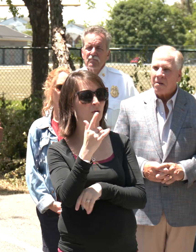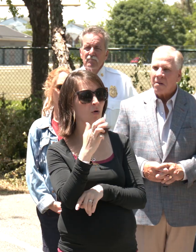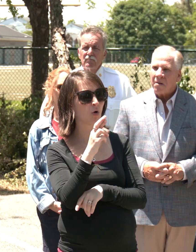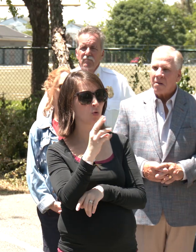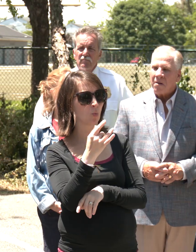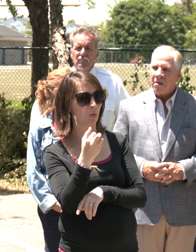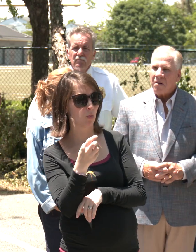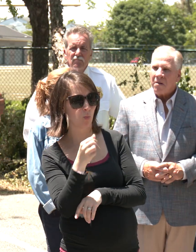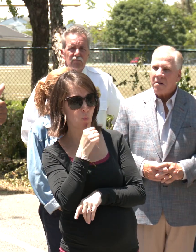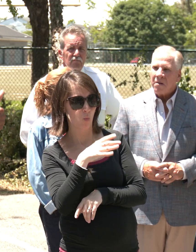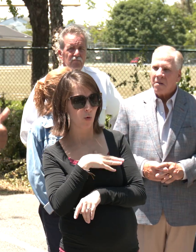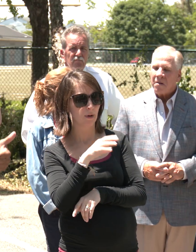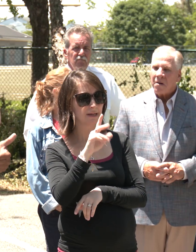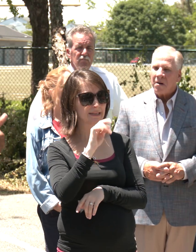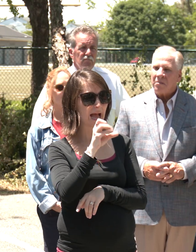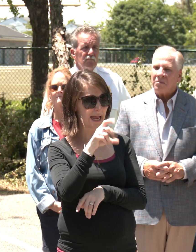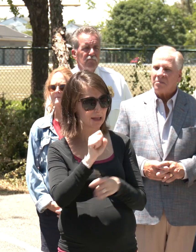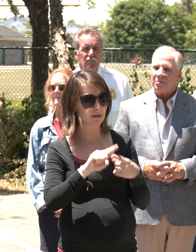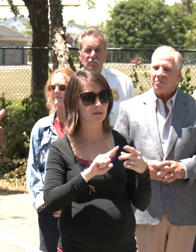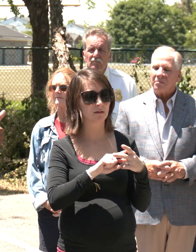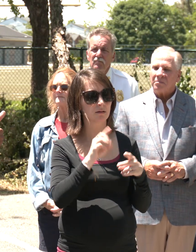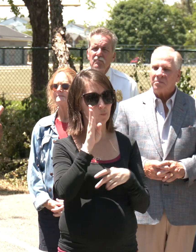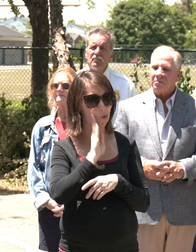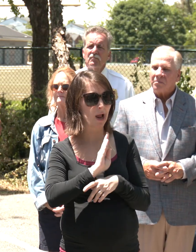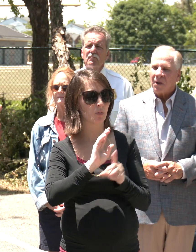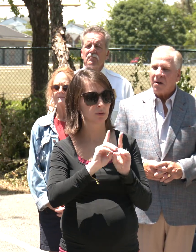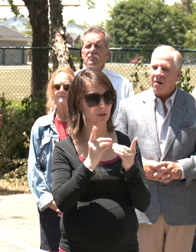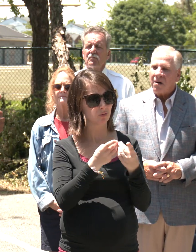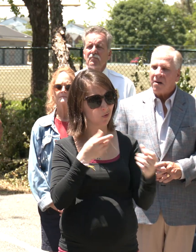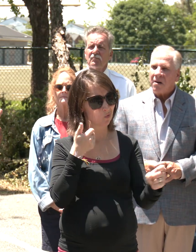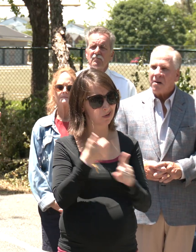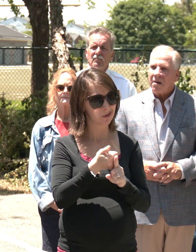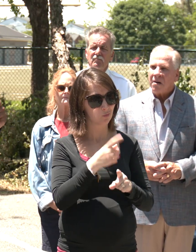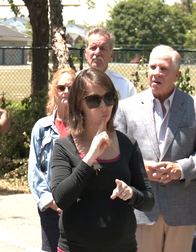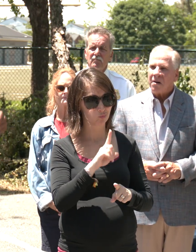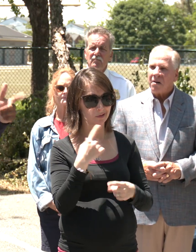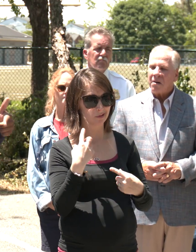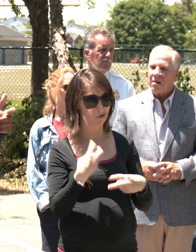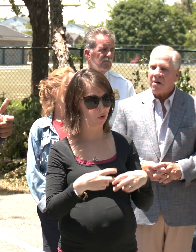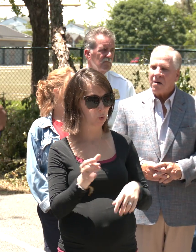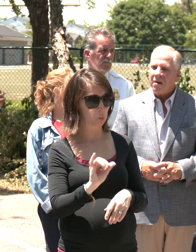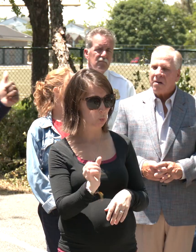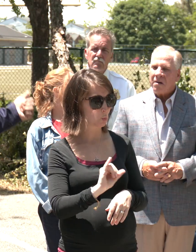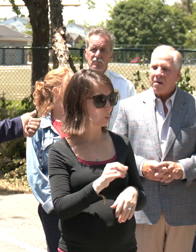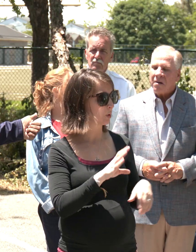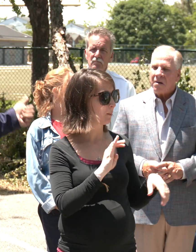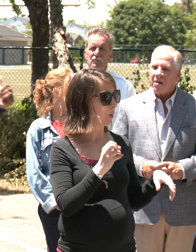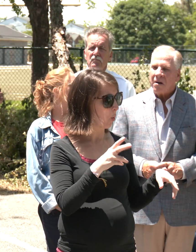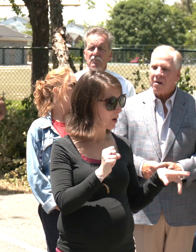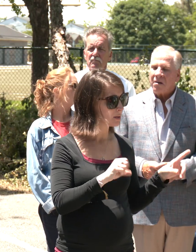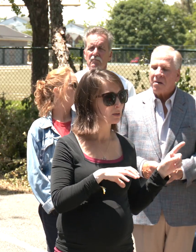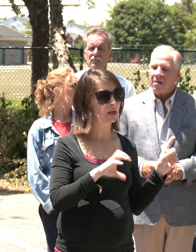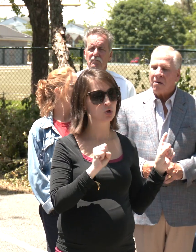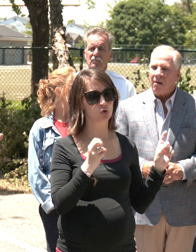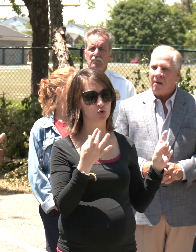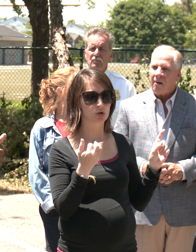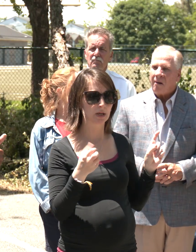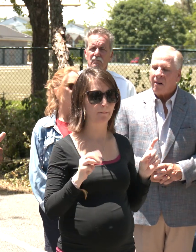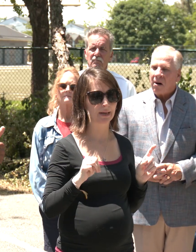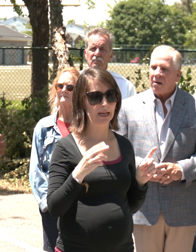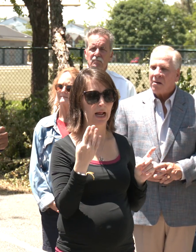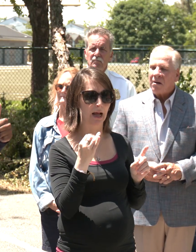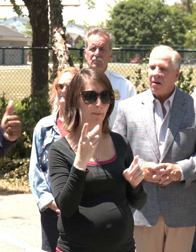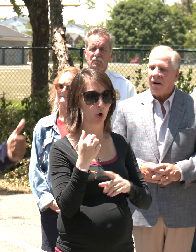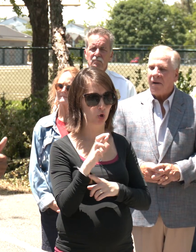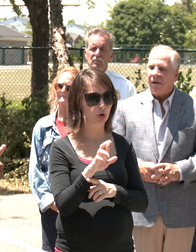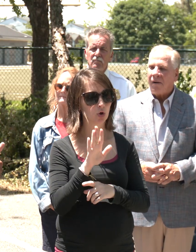Tyus, I think Alderman Brown's district got hit pretty hard. Maybe Pam Boynes and Shameen Hubbard, her district as